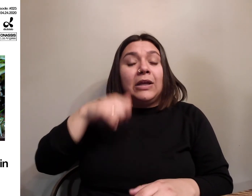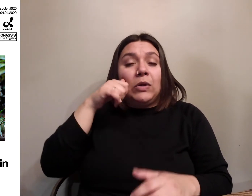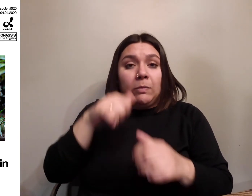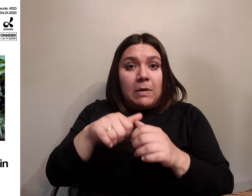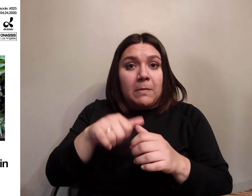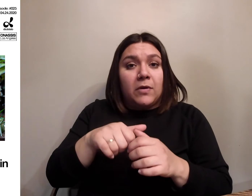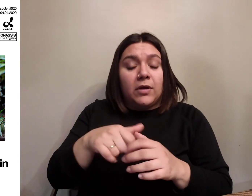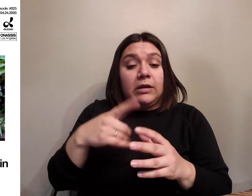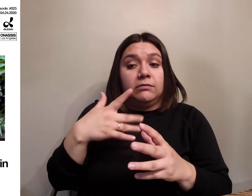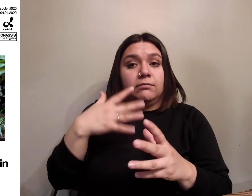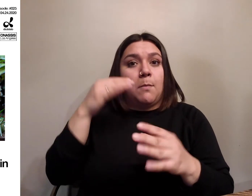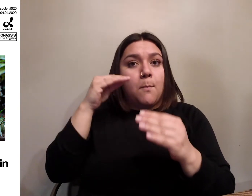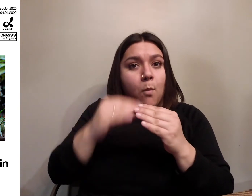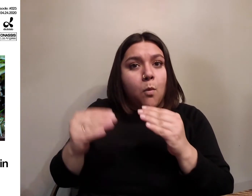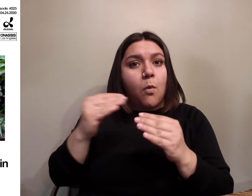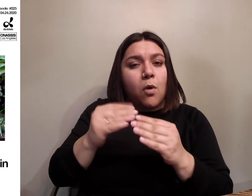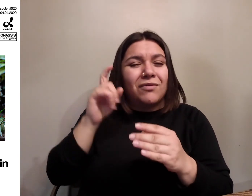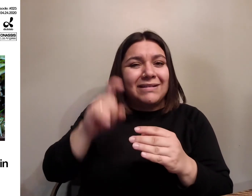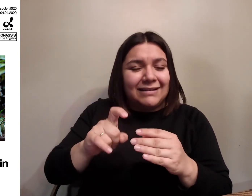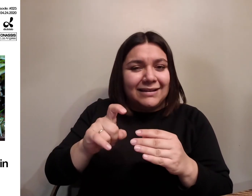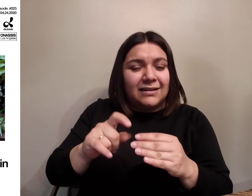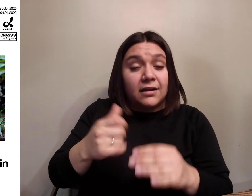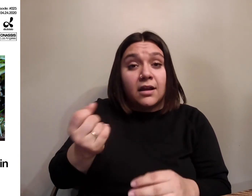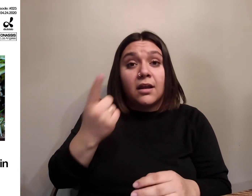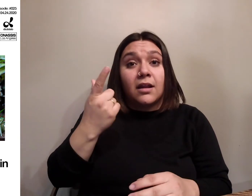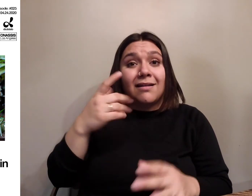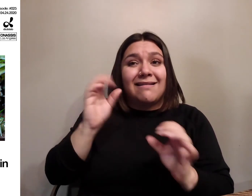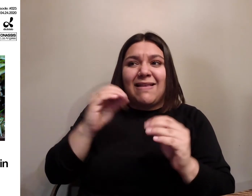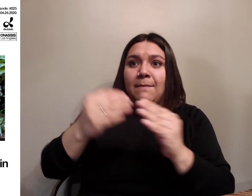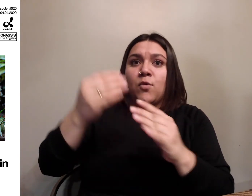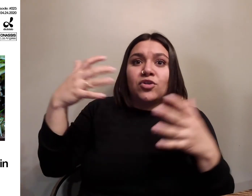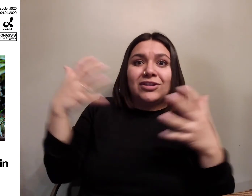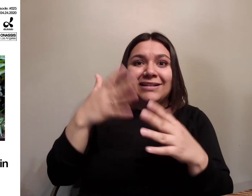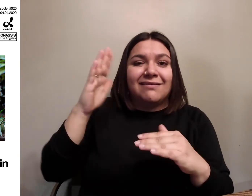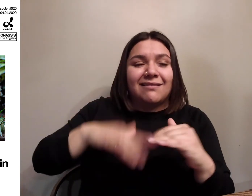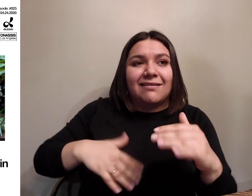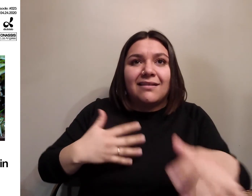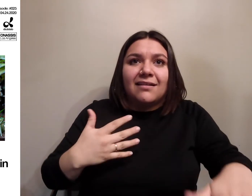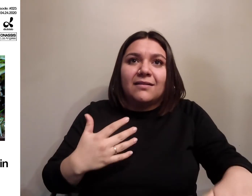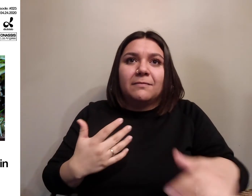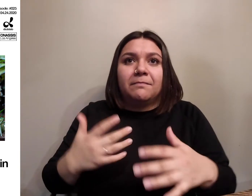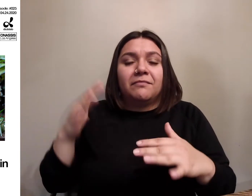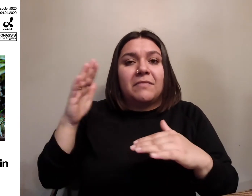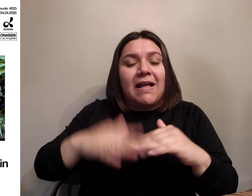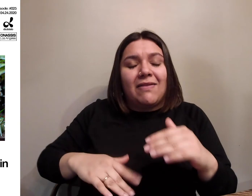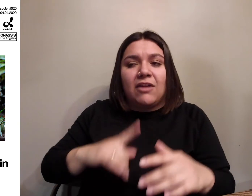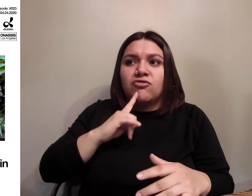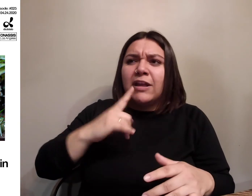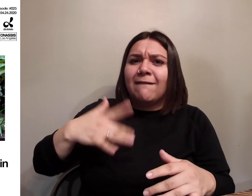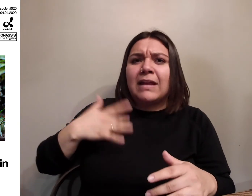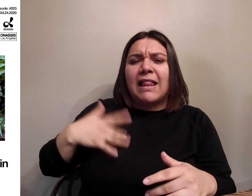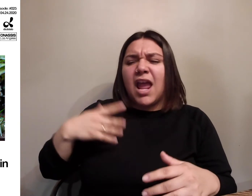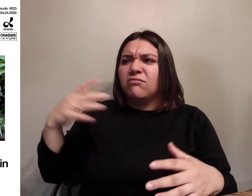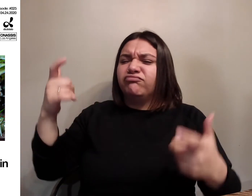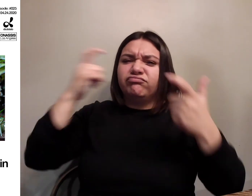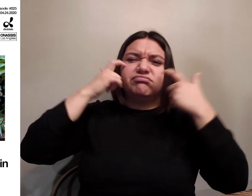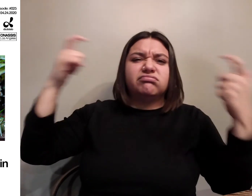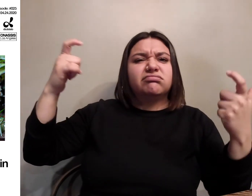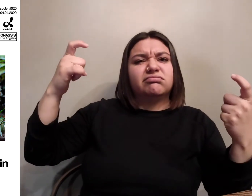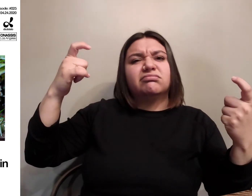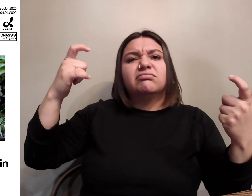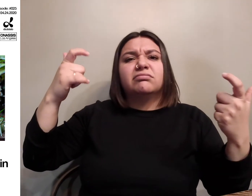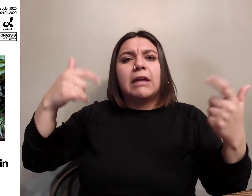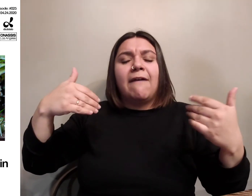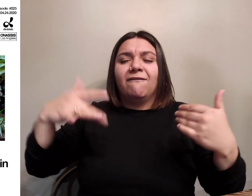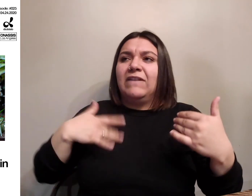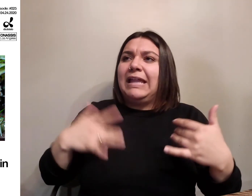how Gramsci is to be interpreted for you. Yeah. Oh, yeah. And I think particularly that